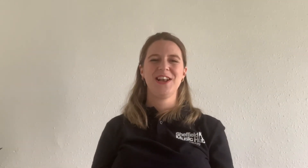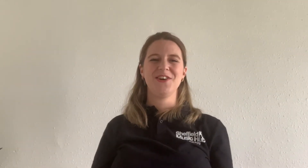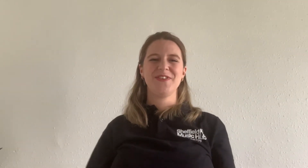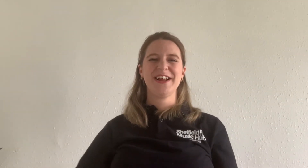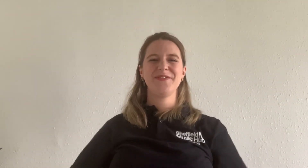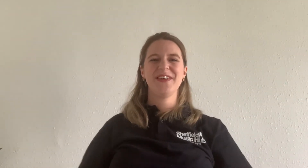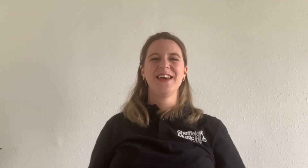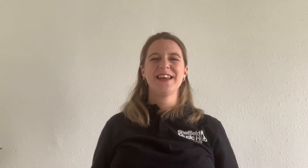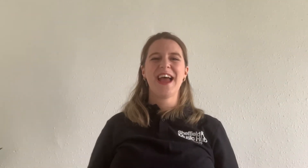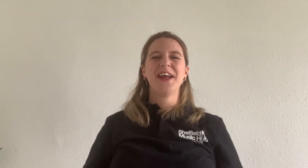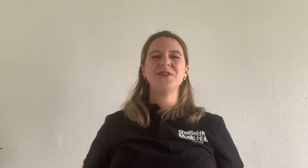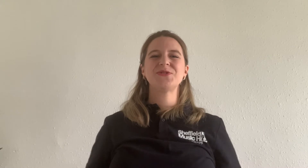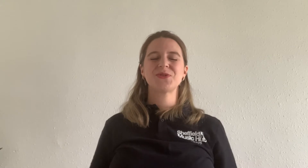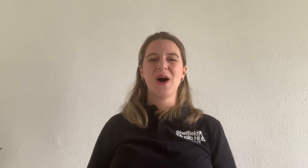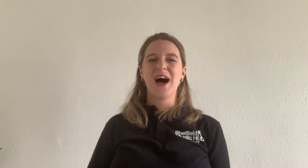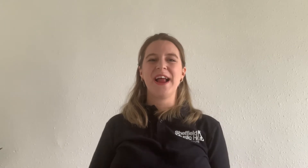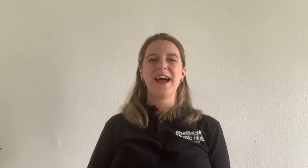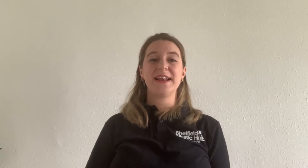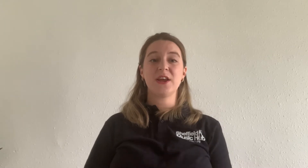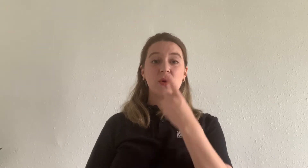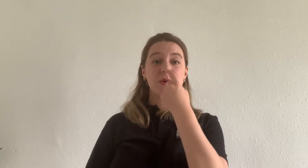Lovely. Can you try and lick your nose?